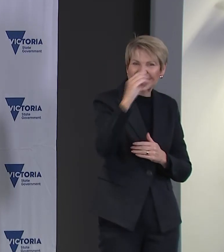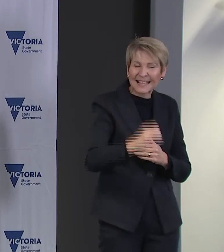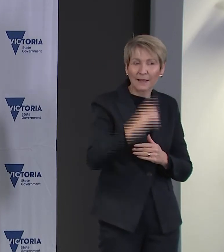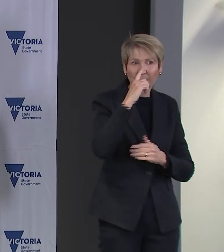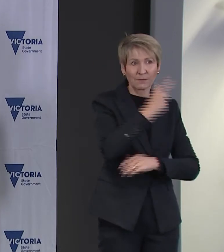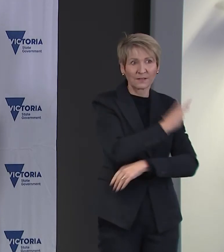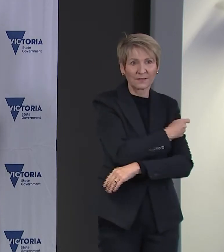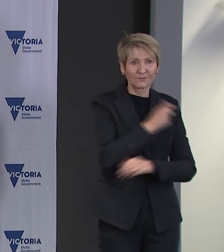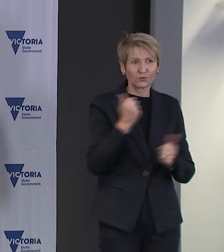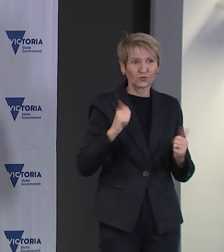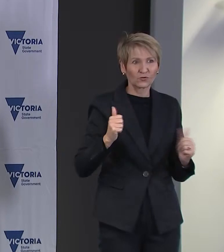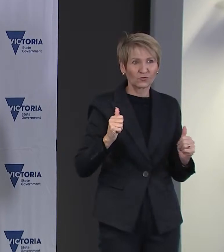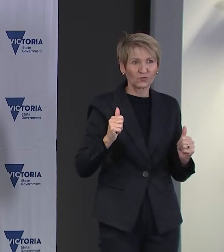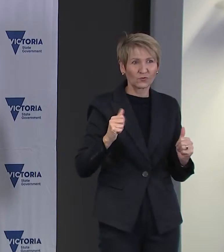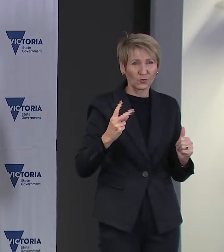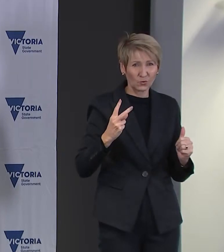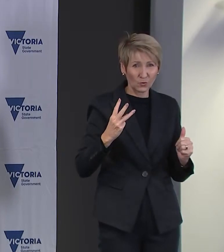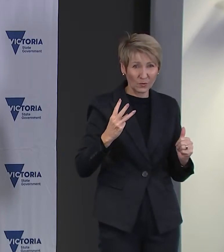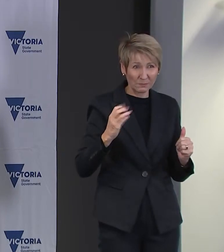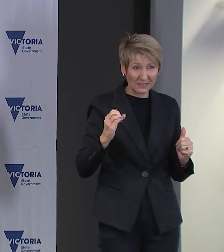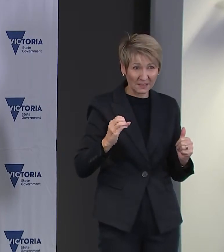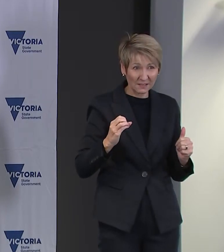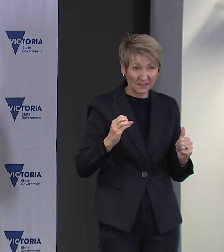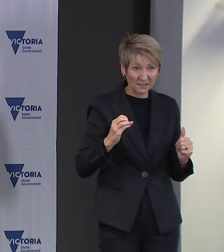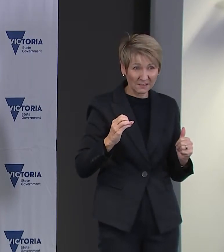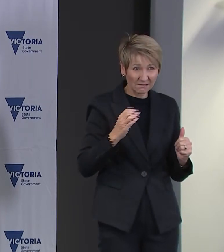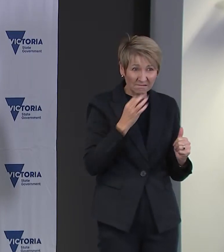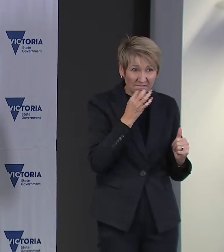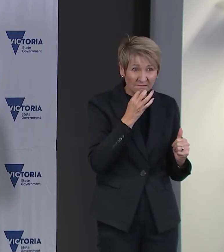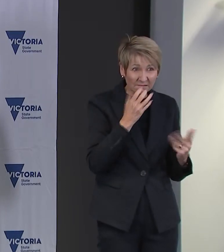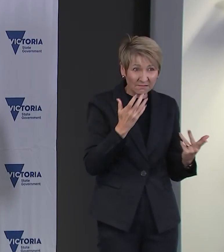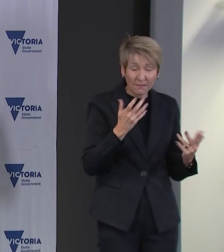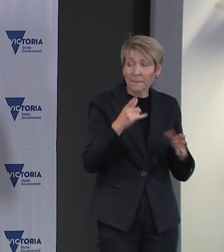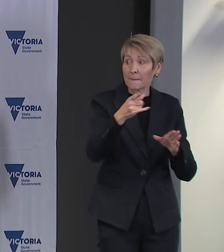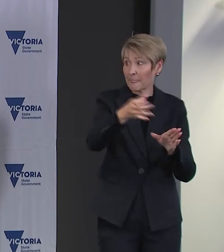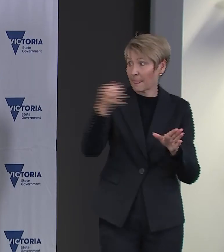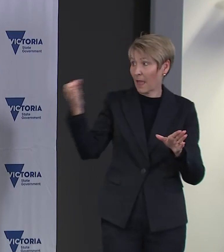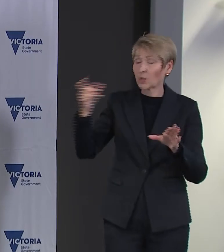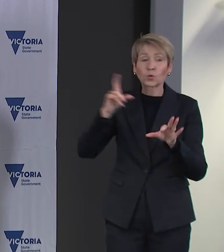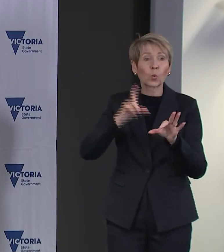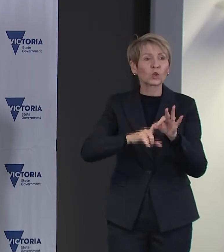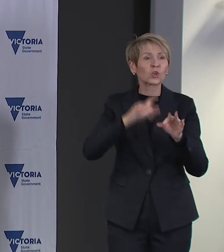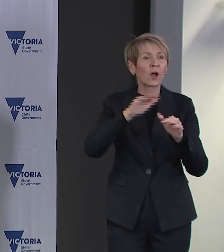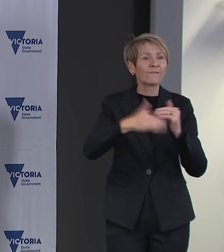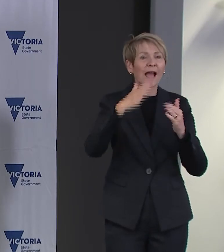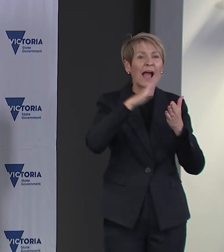close contacts of the public housing tower. Can you give us a number?